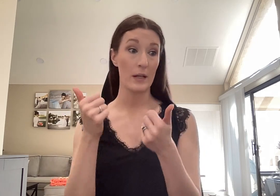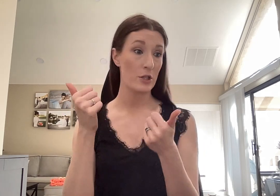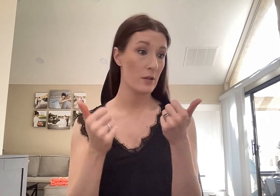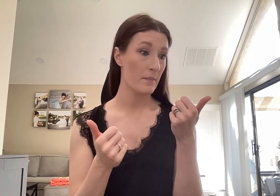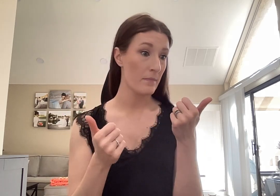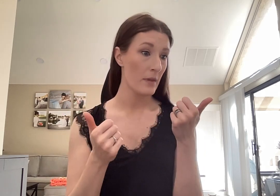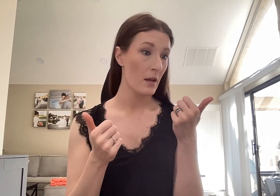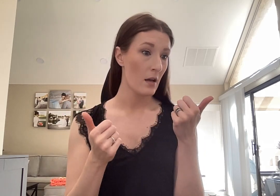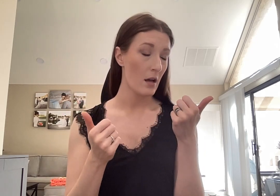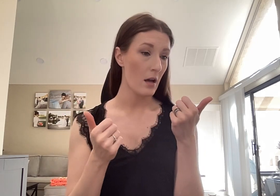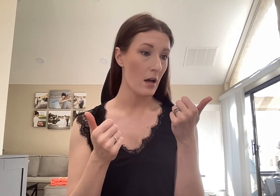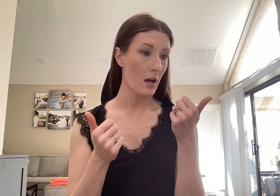which?